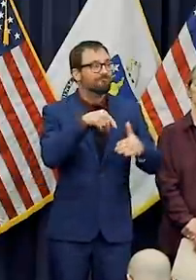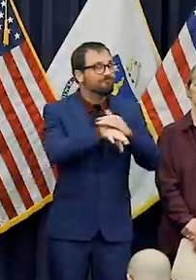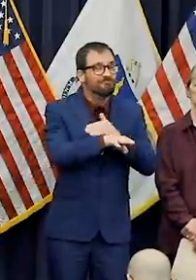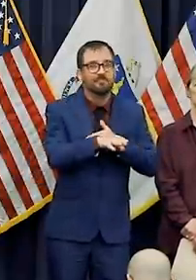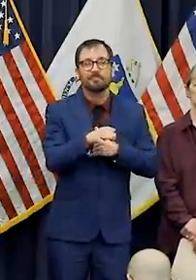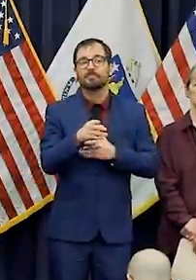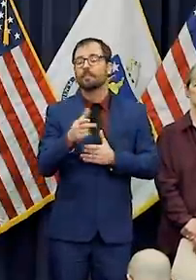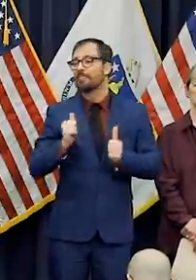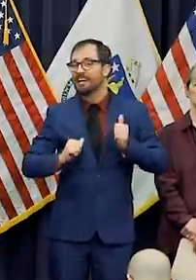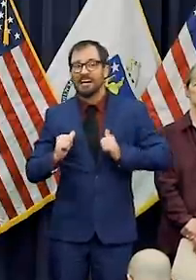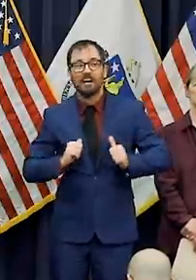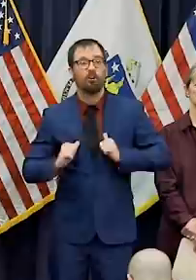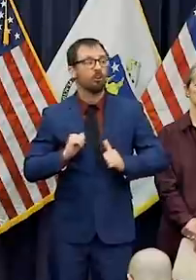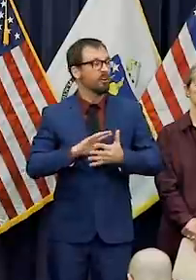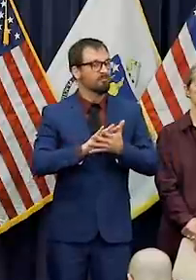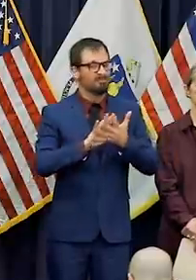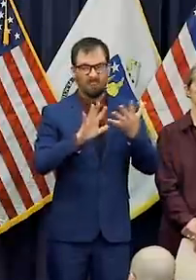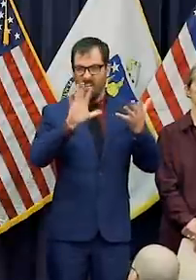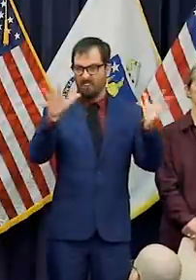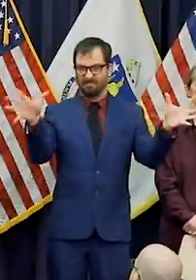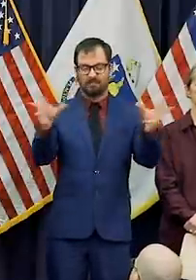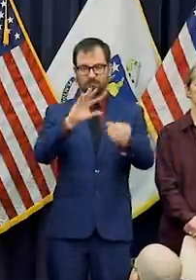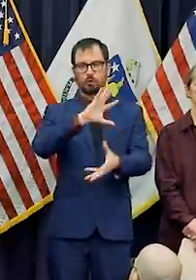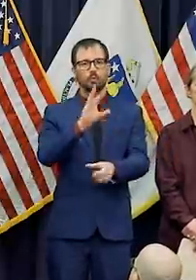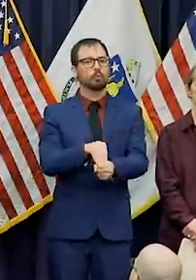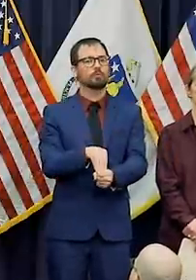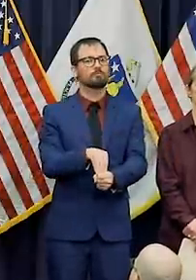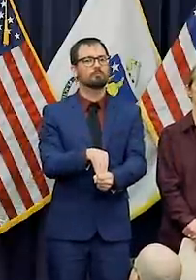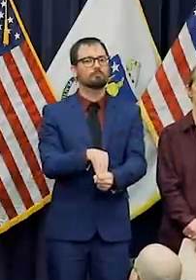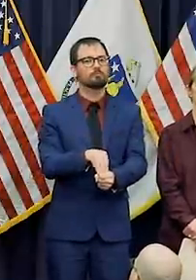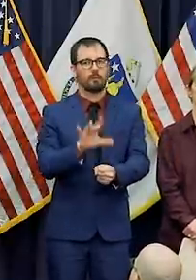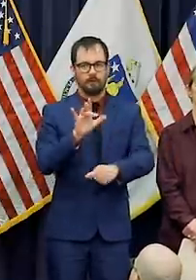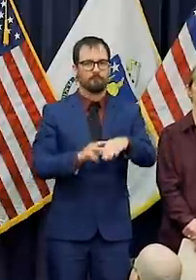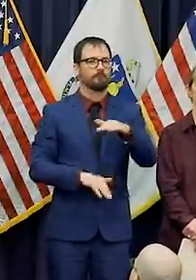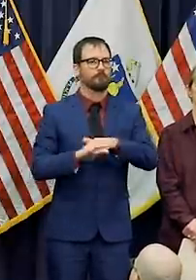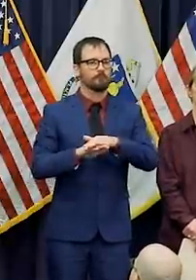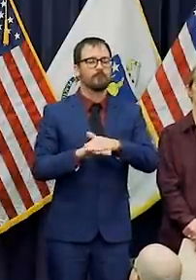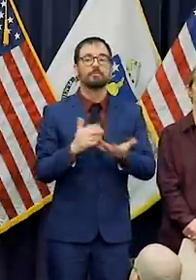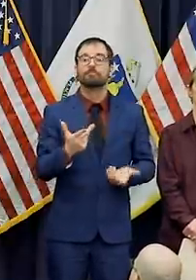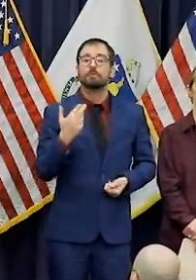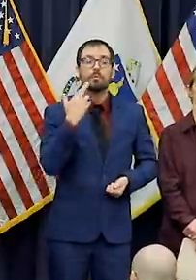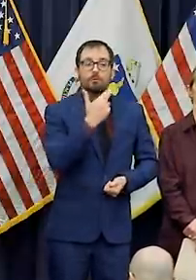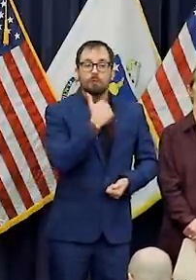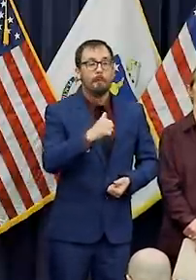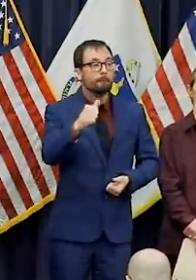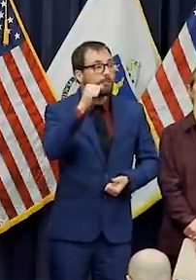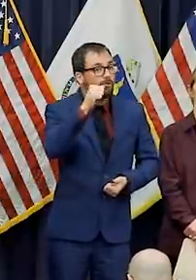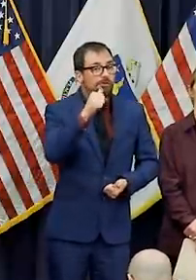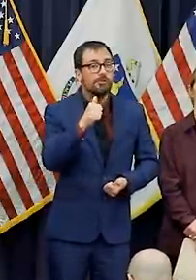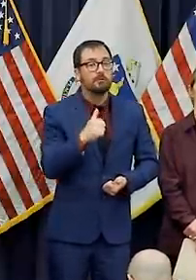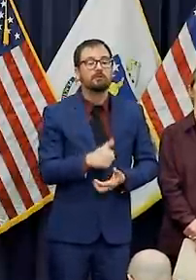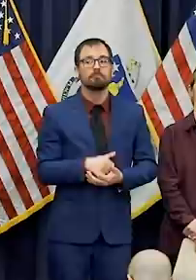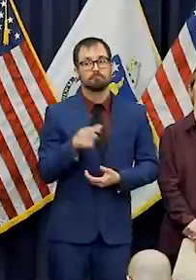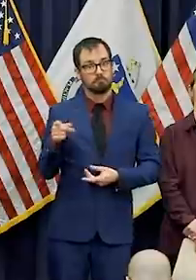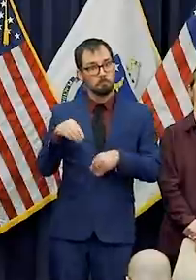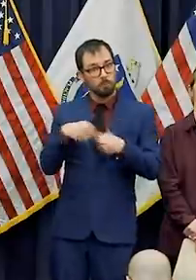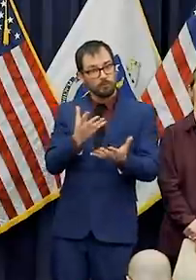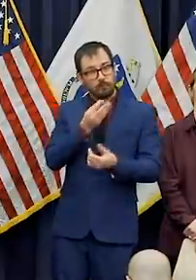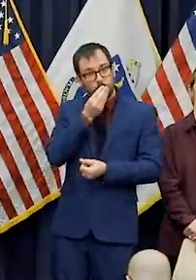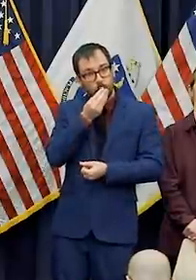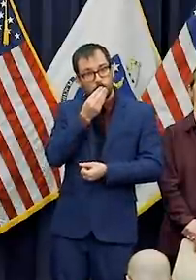restaurants, I am ordering that any restaurant, bar, or establishment that offers food or drink shall not